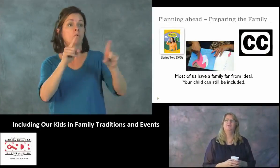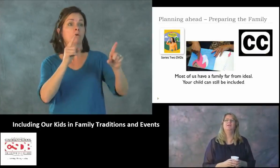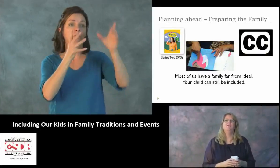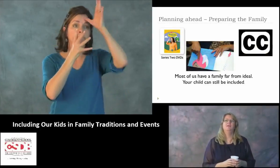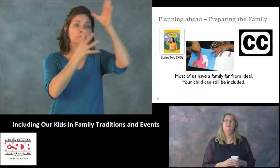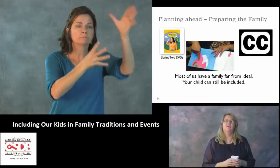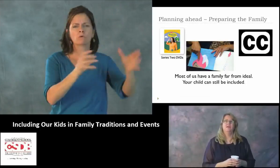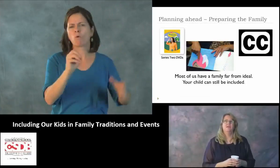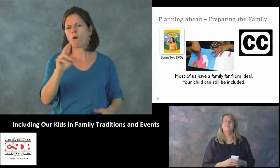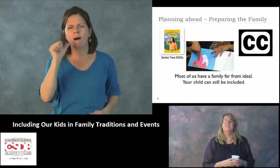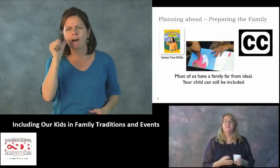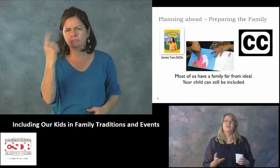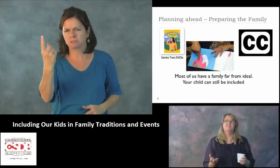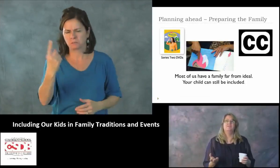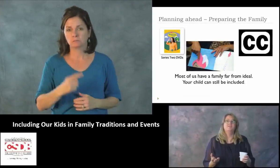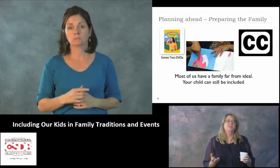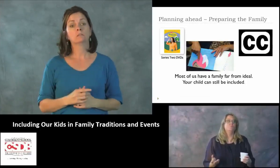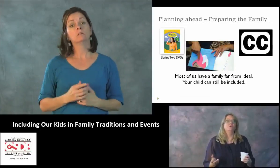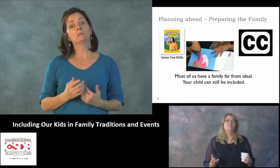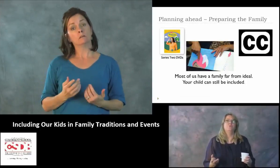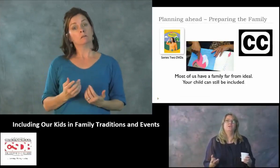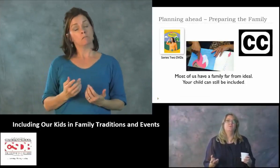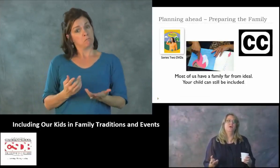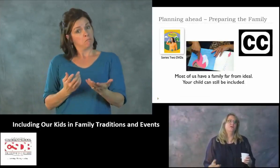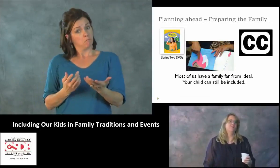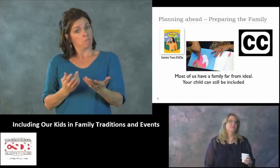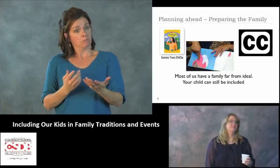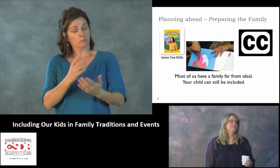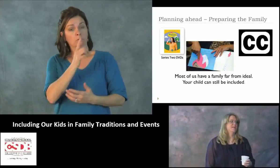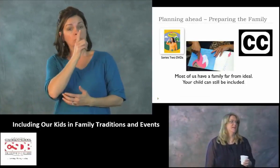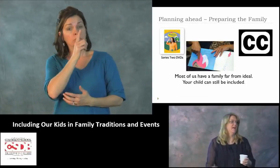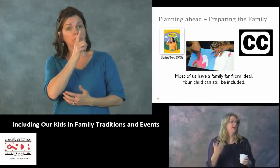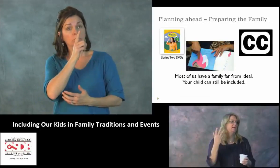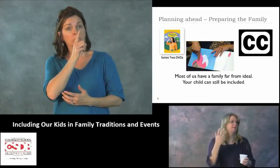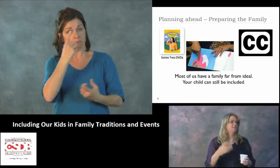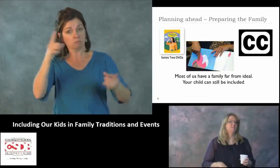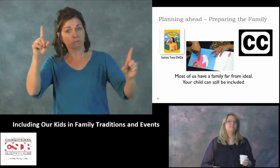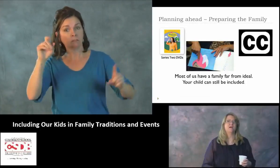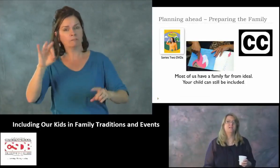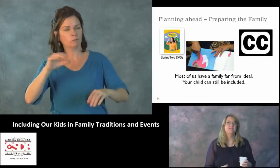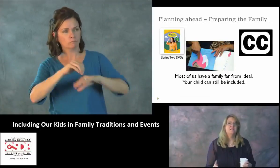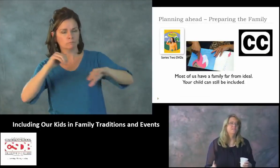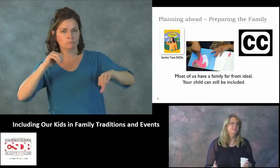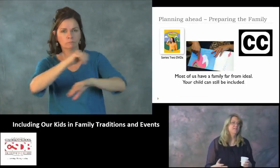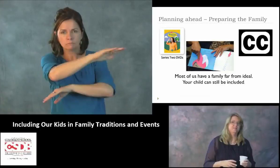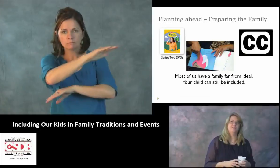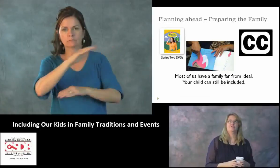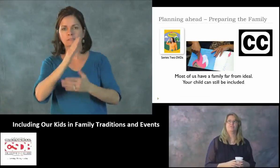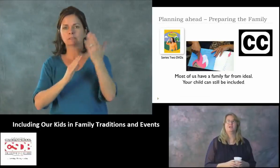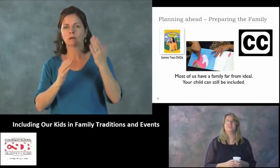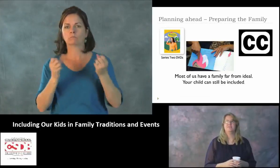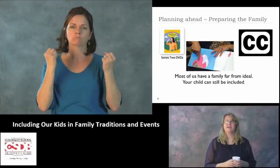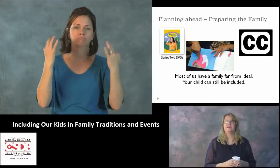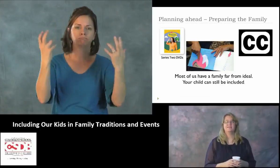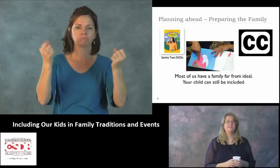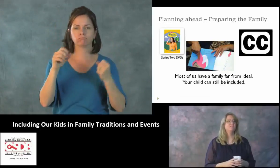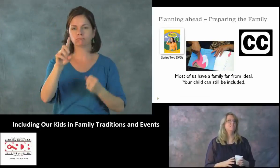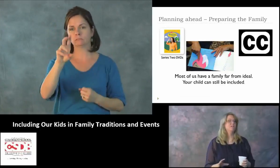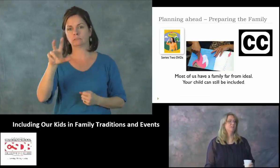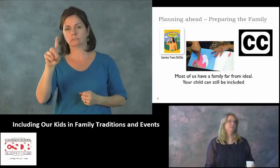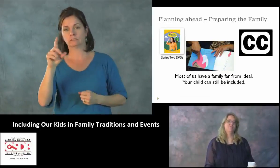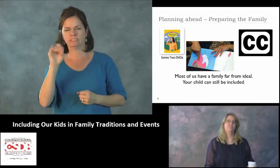Paula, sometimes it does work really well to send ahead some signing DVDs if your child